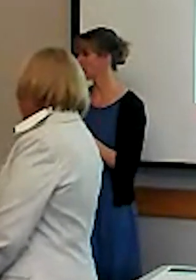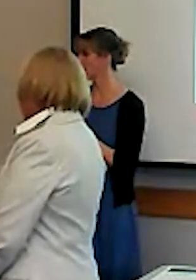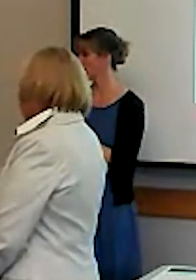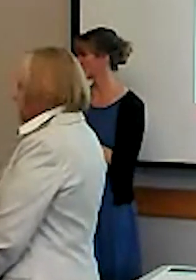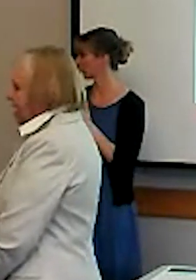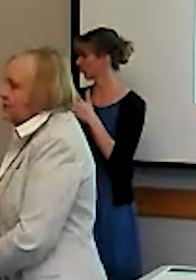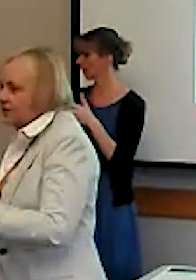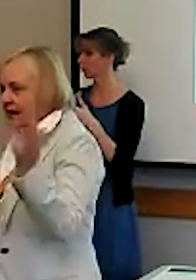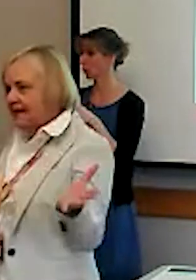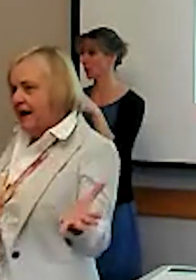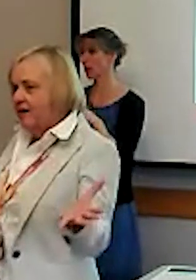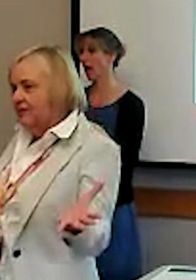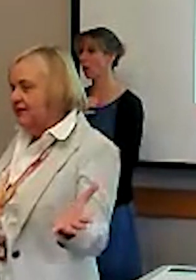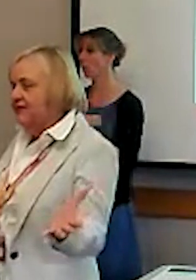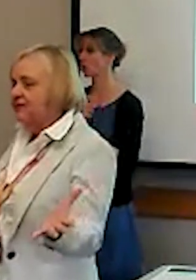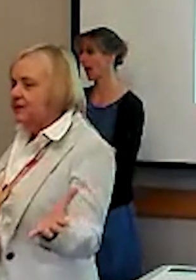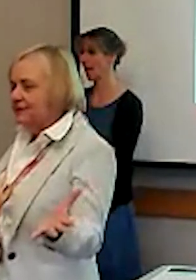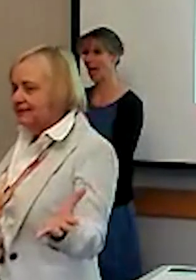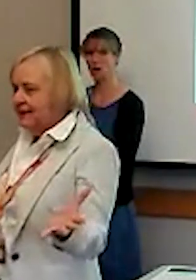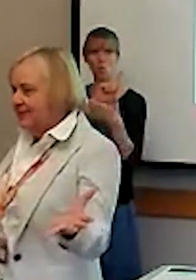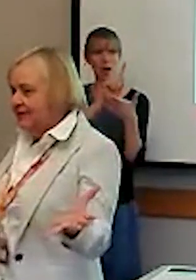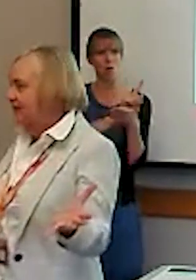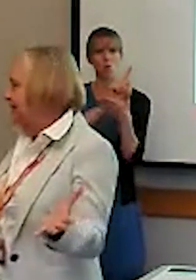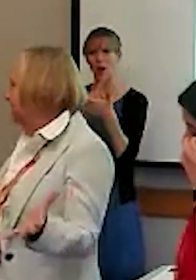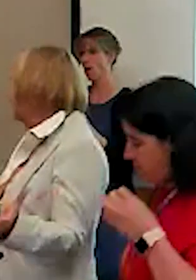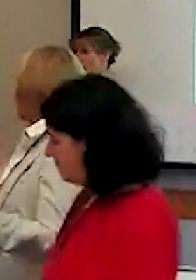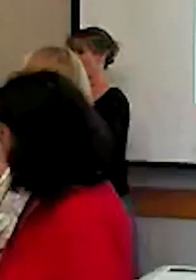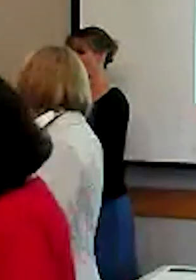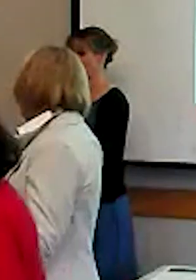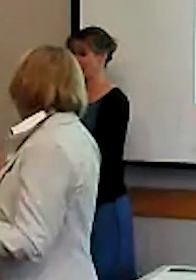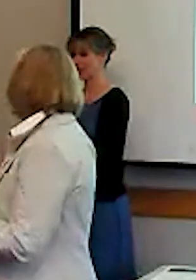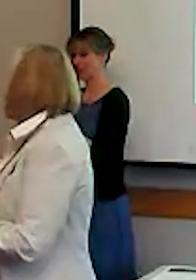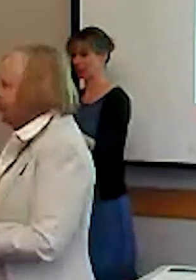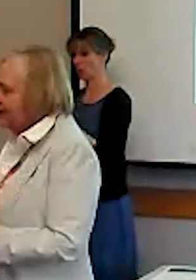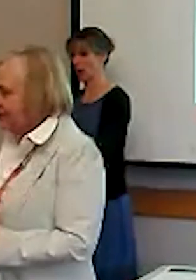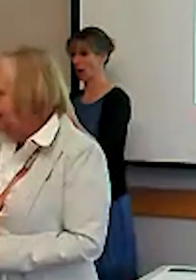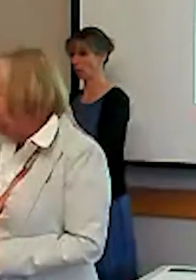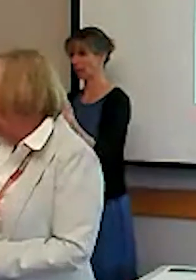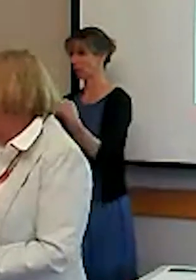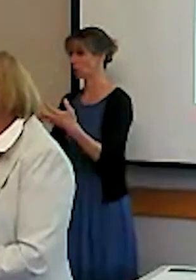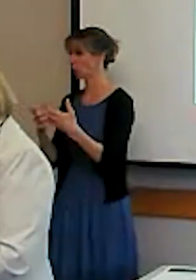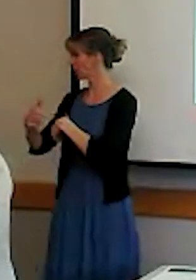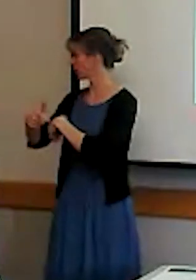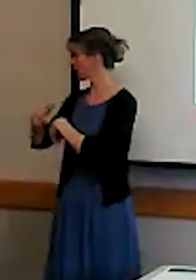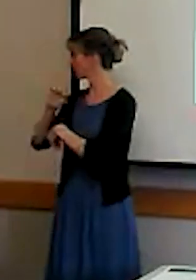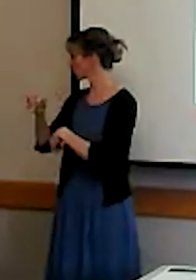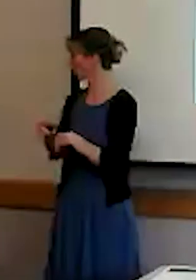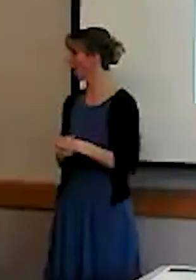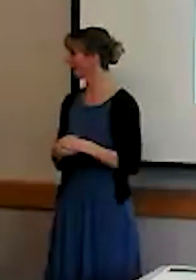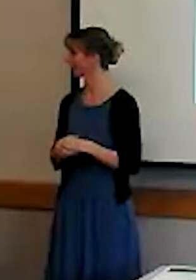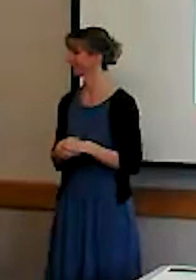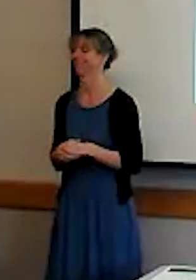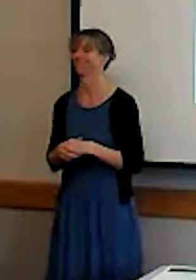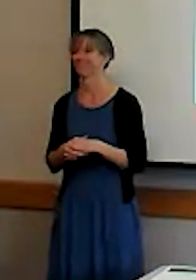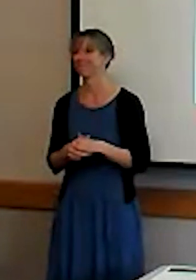minutes for questions. I wish I had an hour for each of you because I think we could easily have spent an hour for each program. Sure.